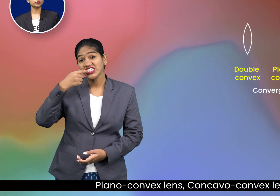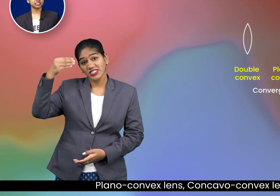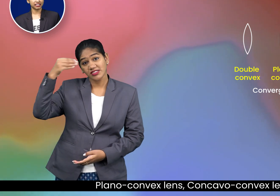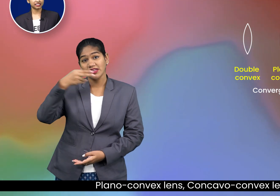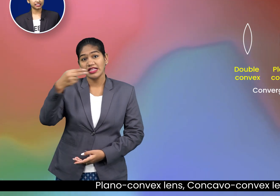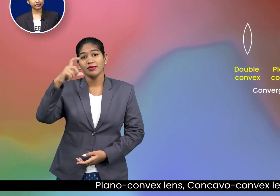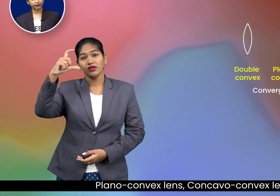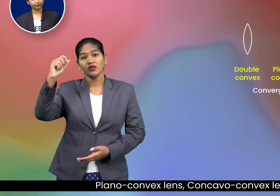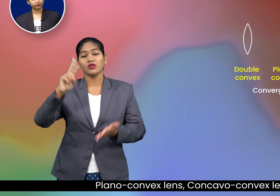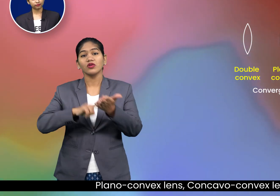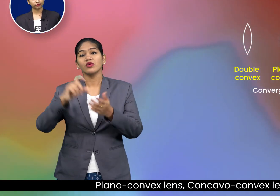concavo-convex lens,